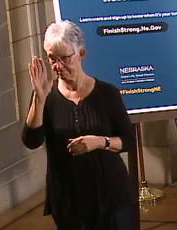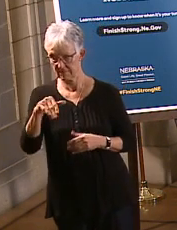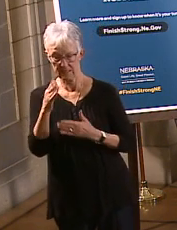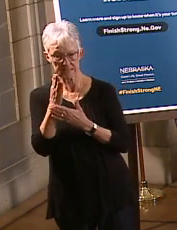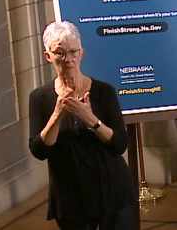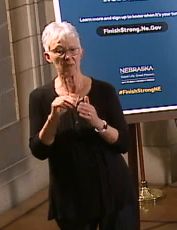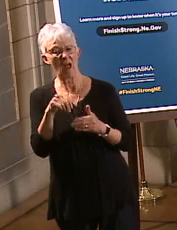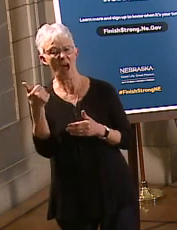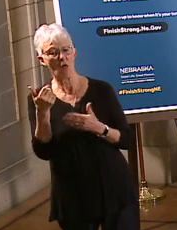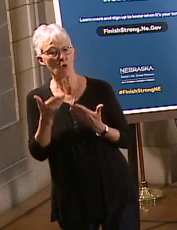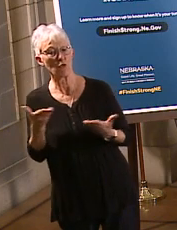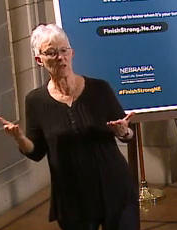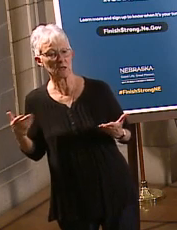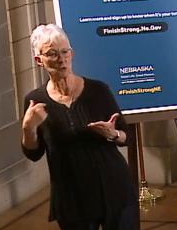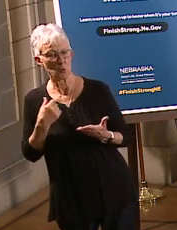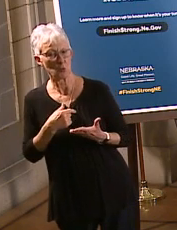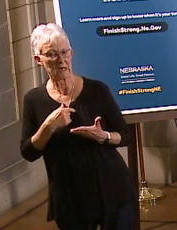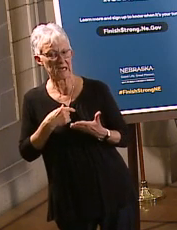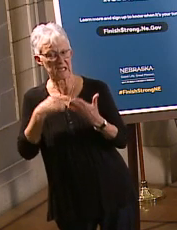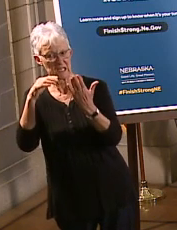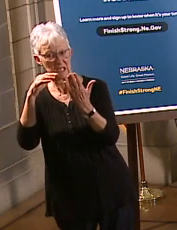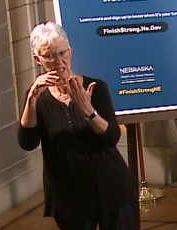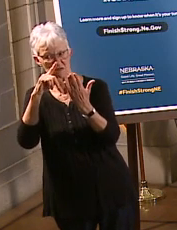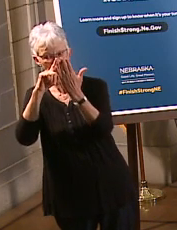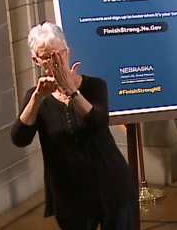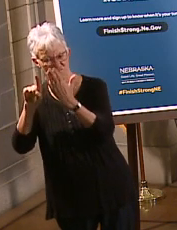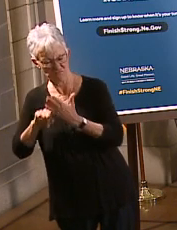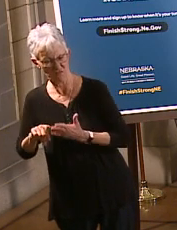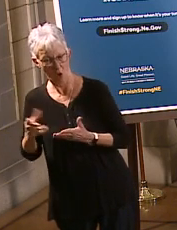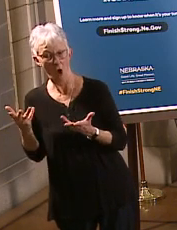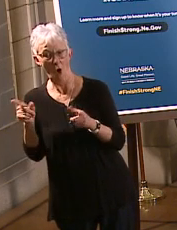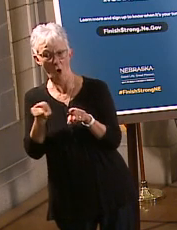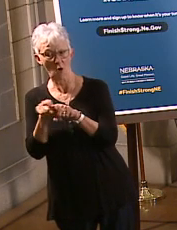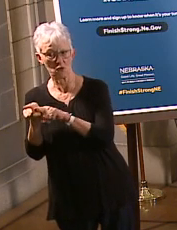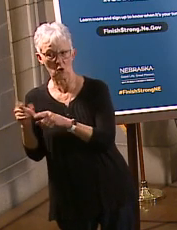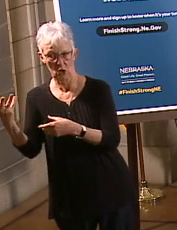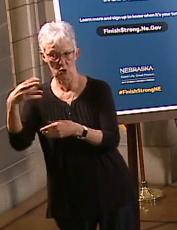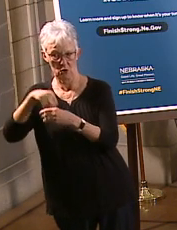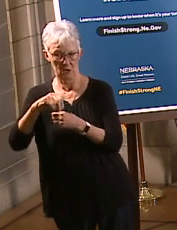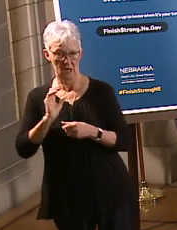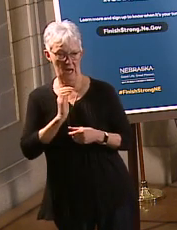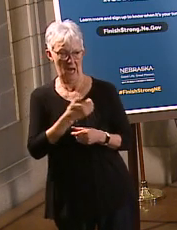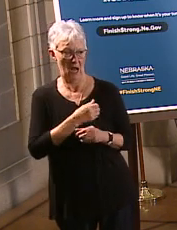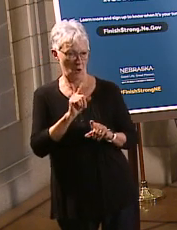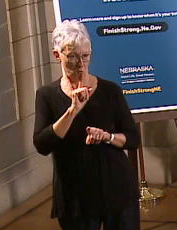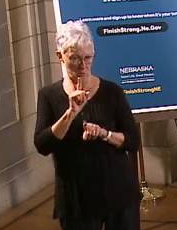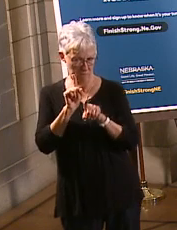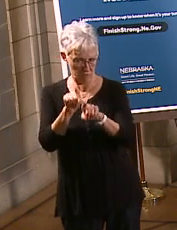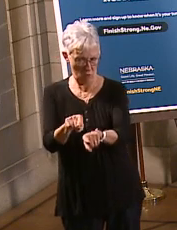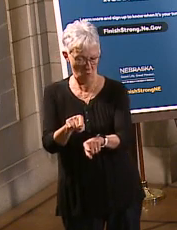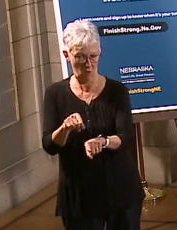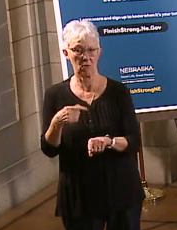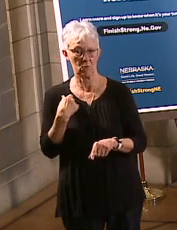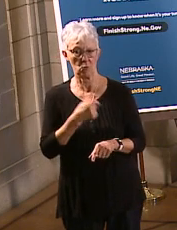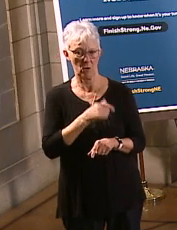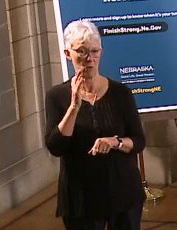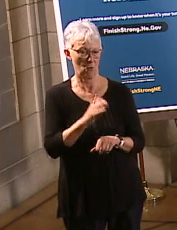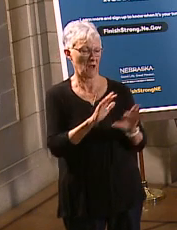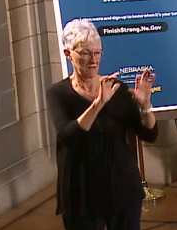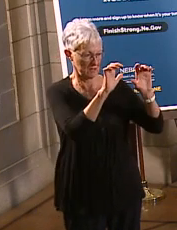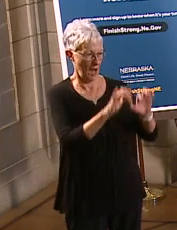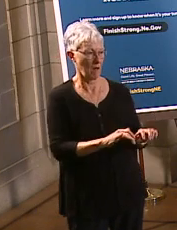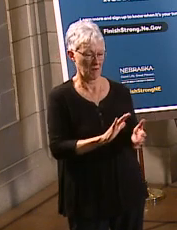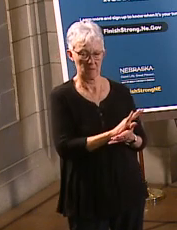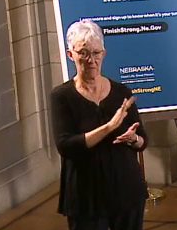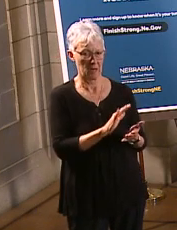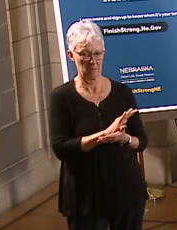we studied, and I haven't mentioned, those are also included in the report, and that will also come out to a manuscript. We haven't found any negative